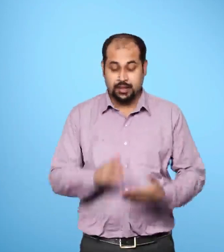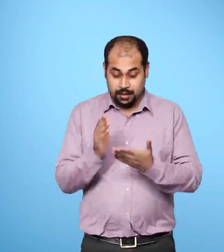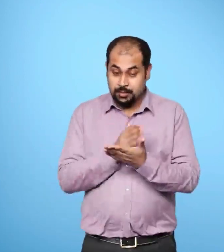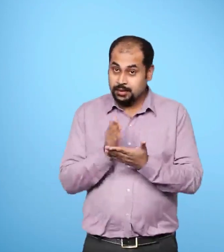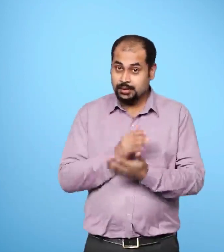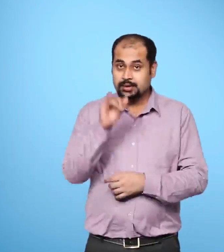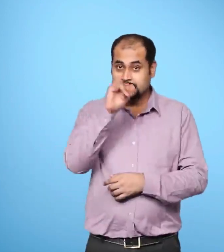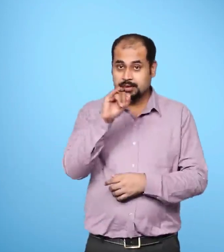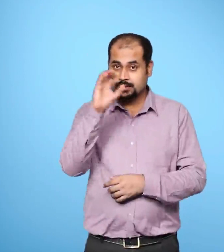Page number 60.